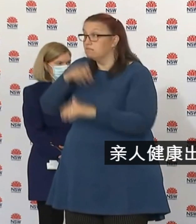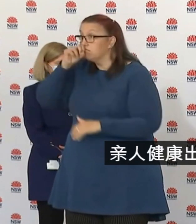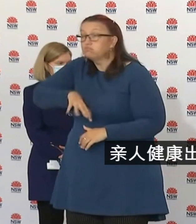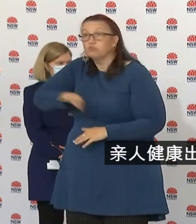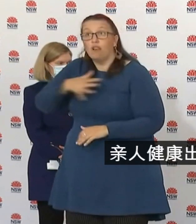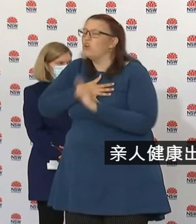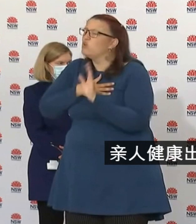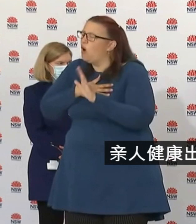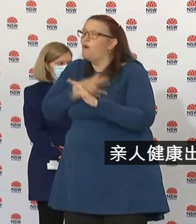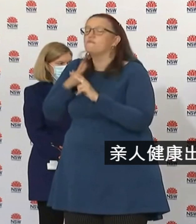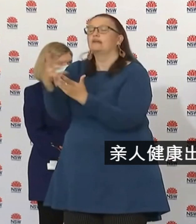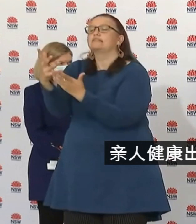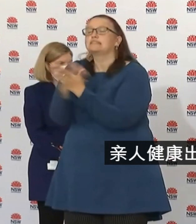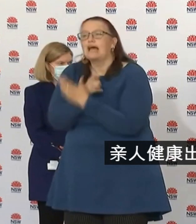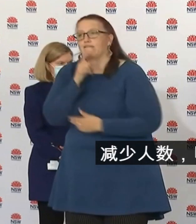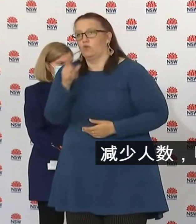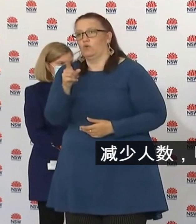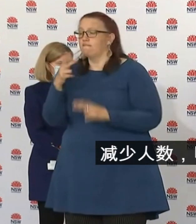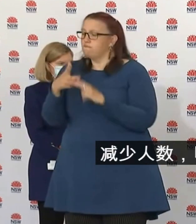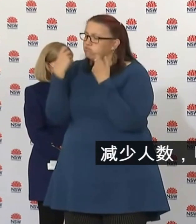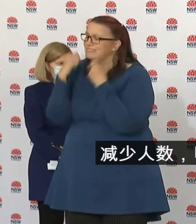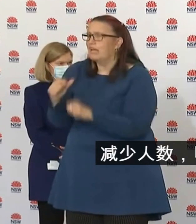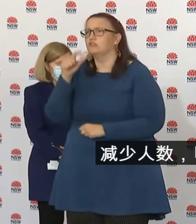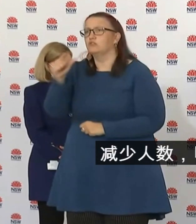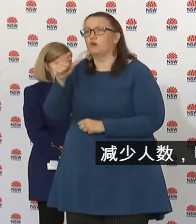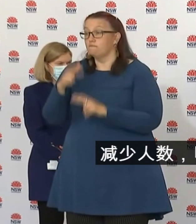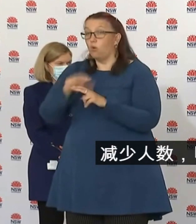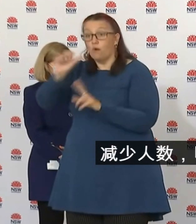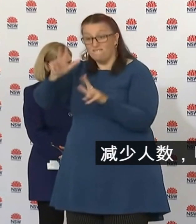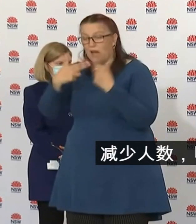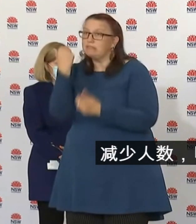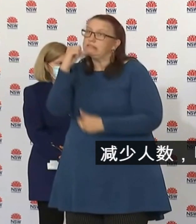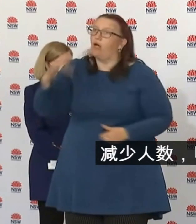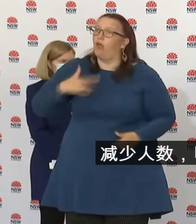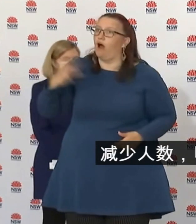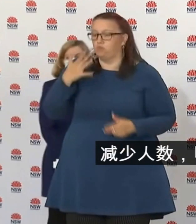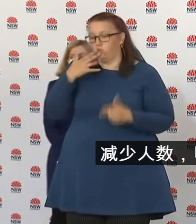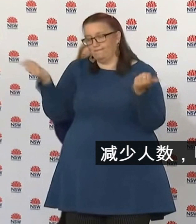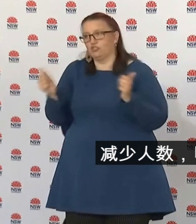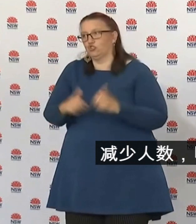of hospital. And it's also to turn the curve, to reduce the numbers so all of us can get out of the lockdown.